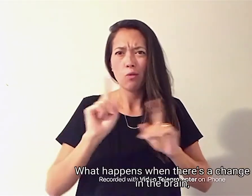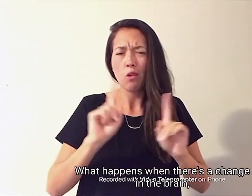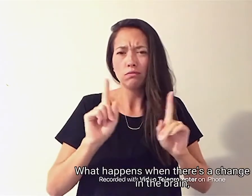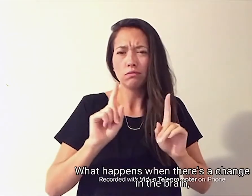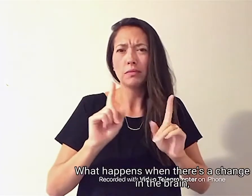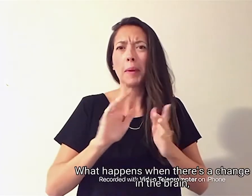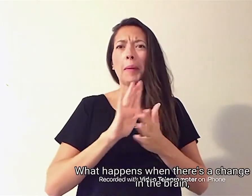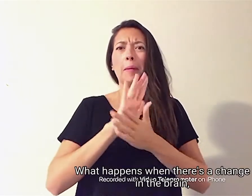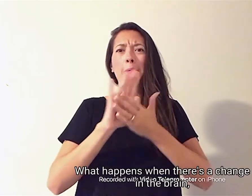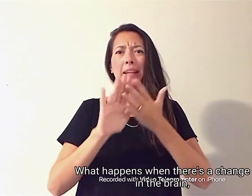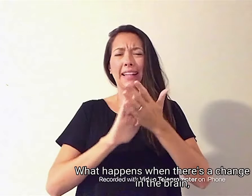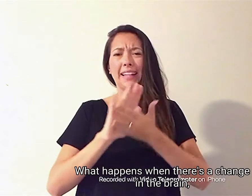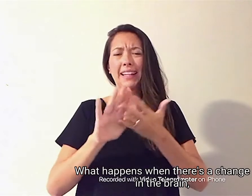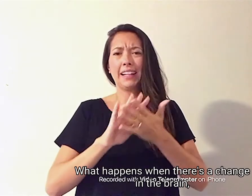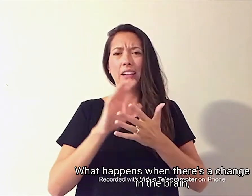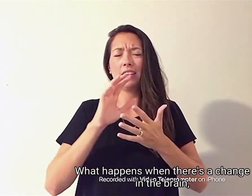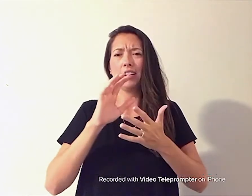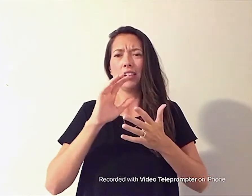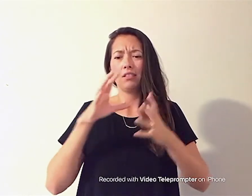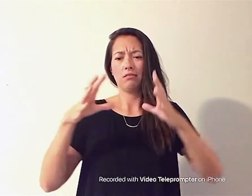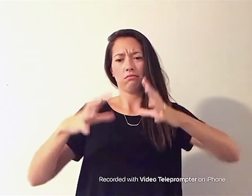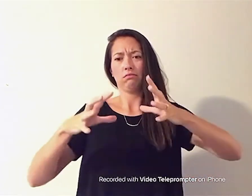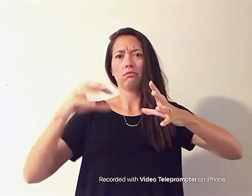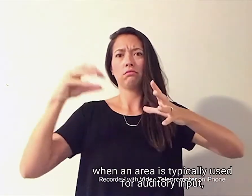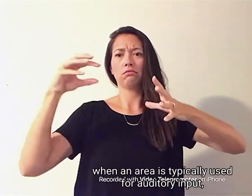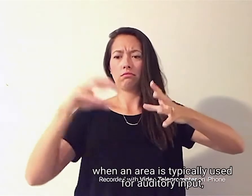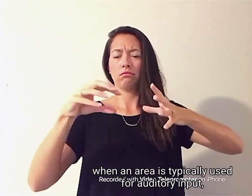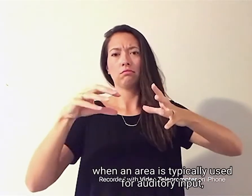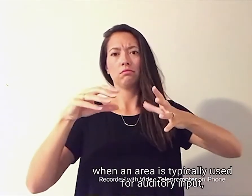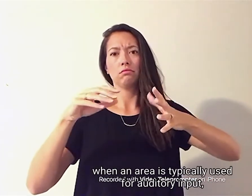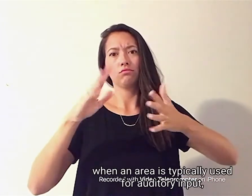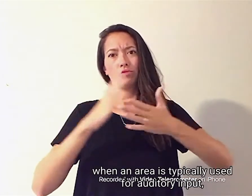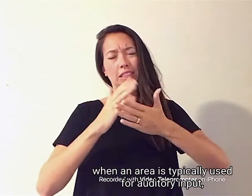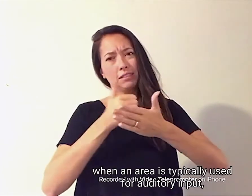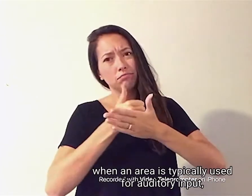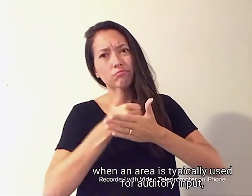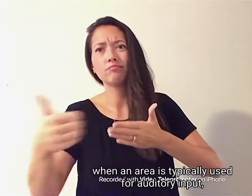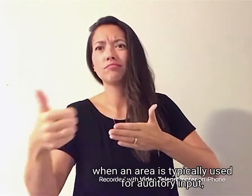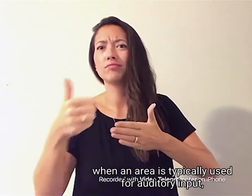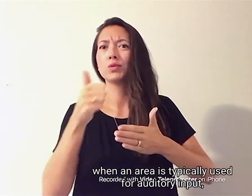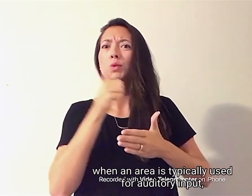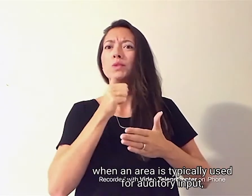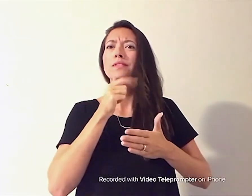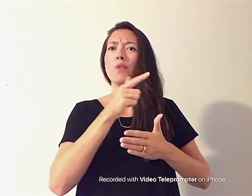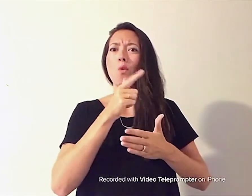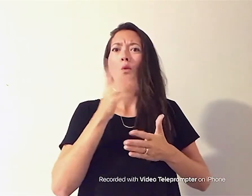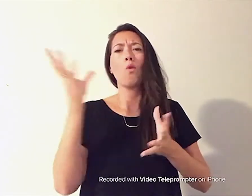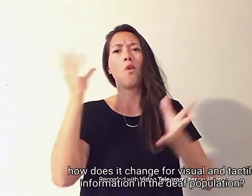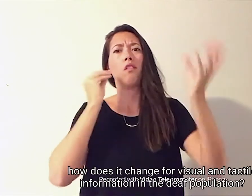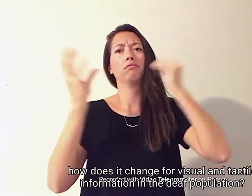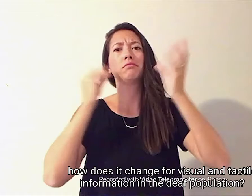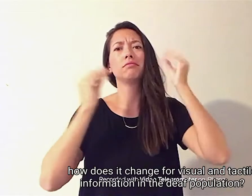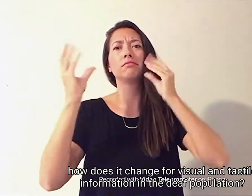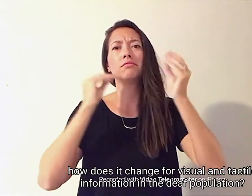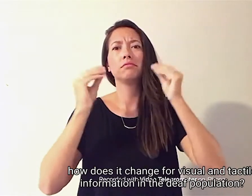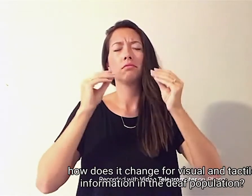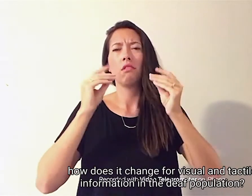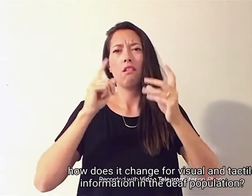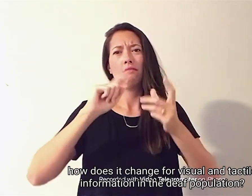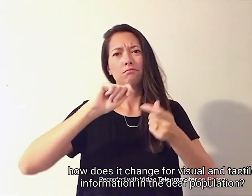What happens when there's a change in the brain? When an area is typically used for auditory input, how does it change for visual and